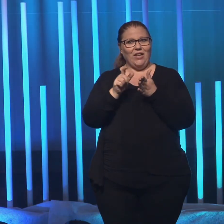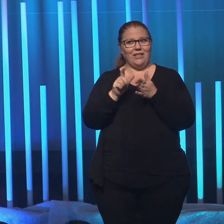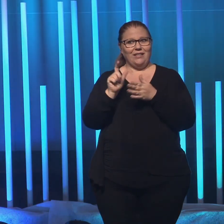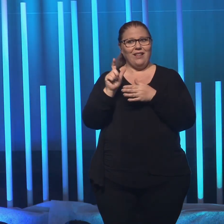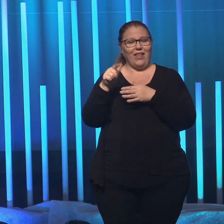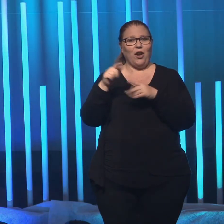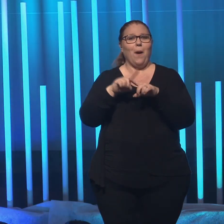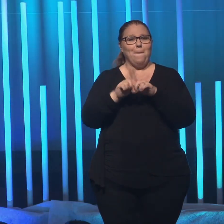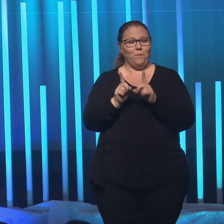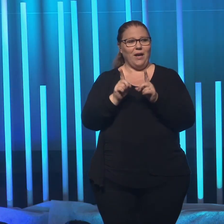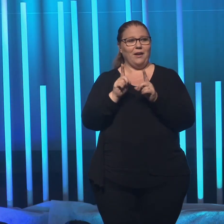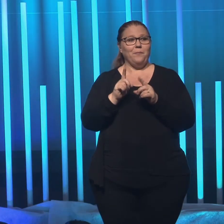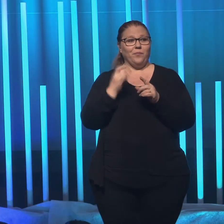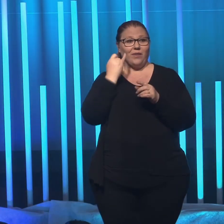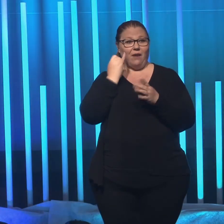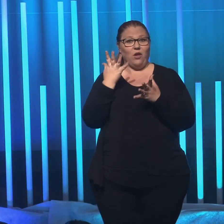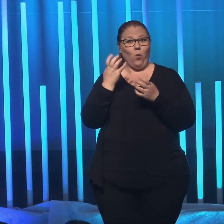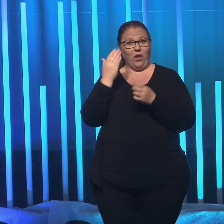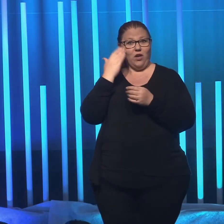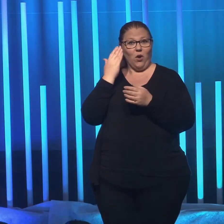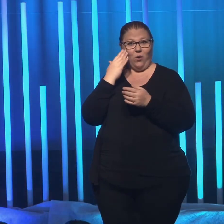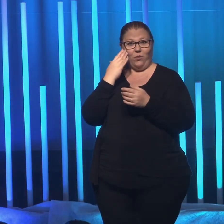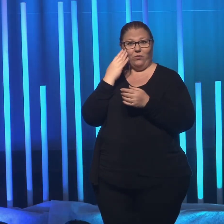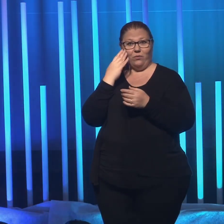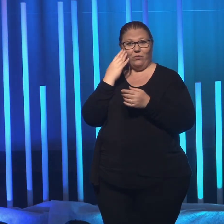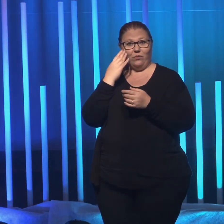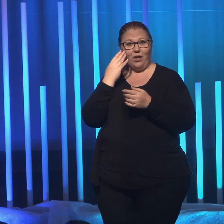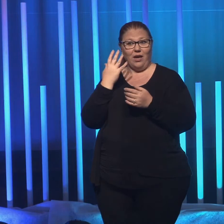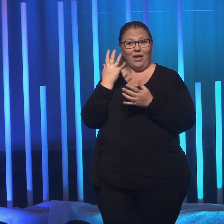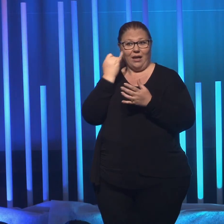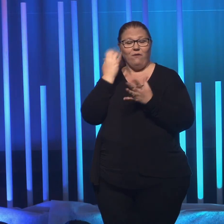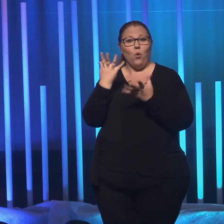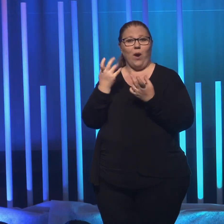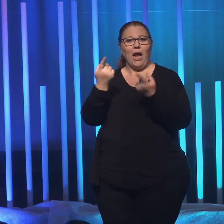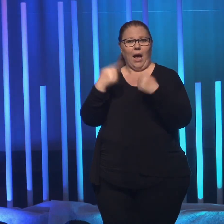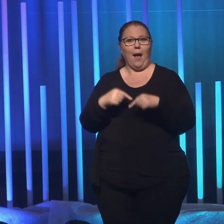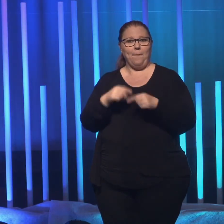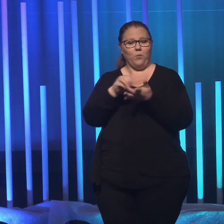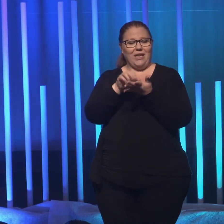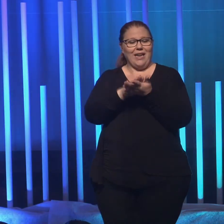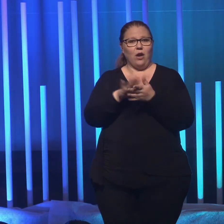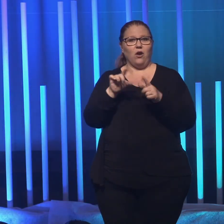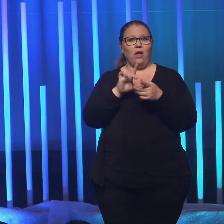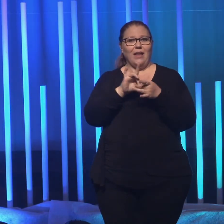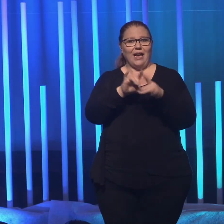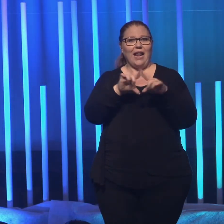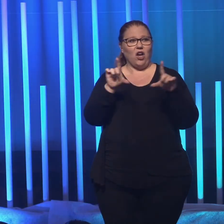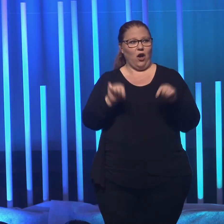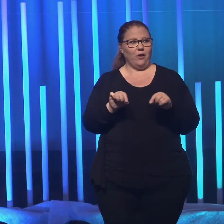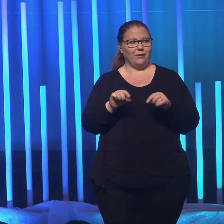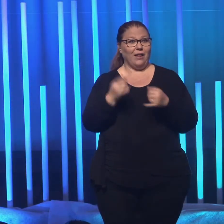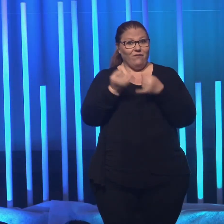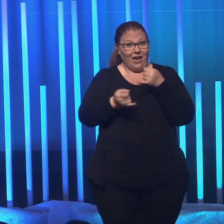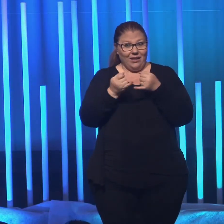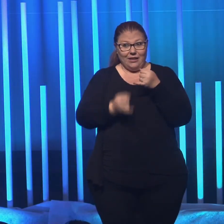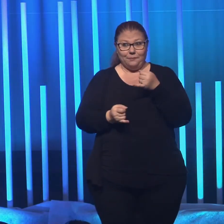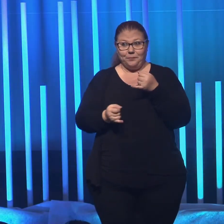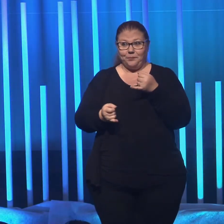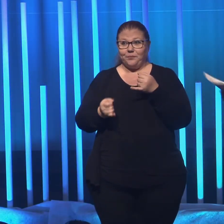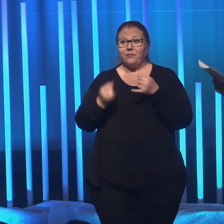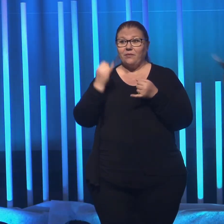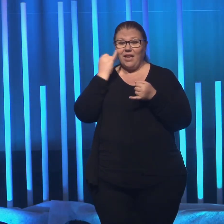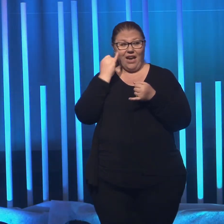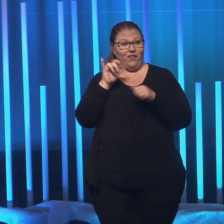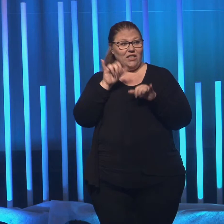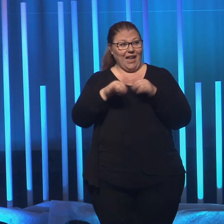RSVP on the Connect card, and we'll be excited to see you there. Finally, if you're able to stay after service today, we are going to do the Wreck the Halls.